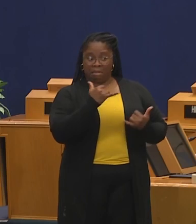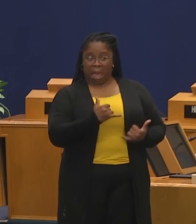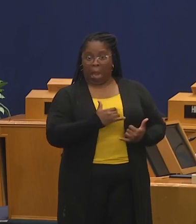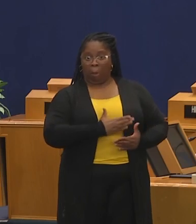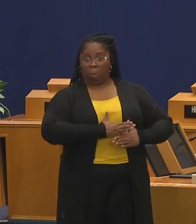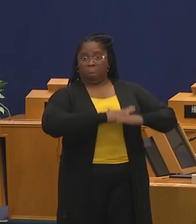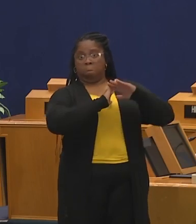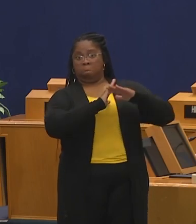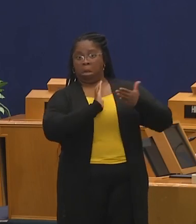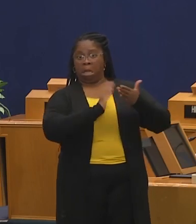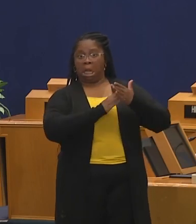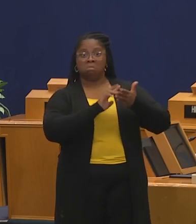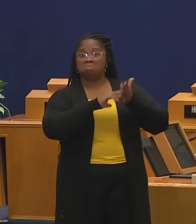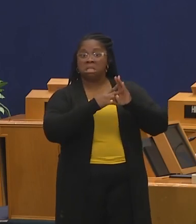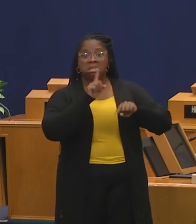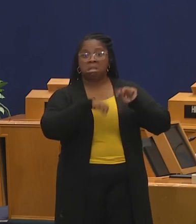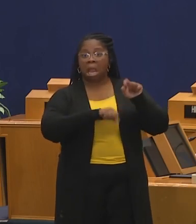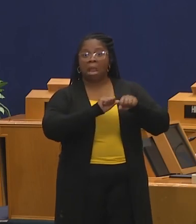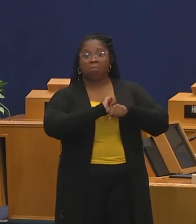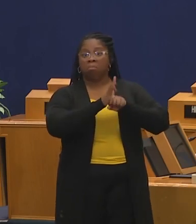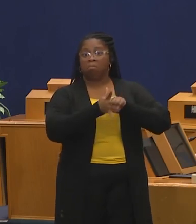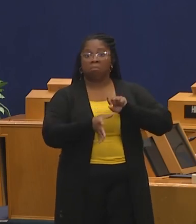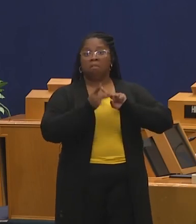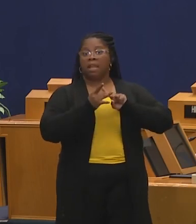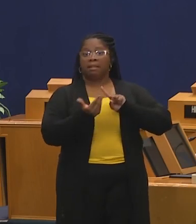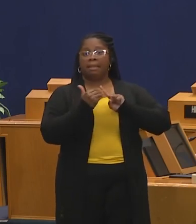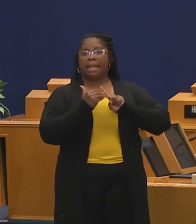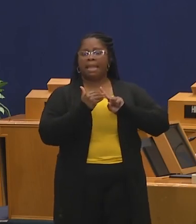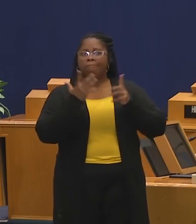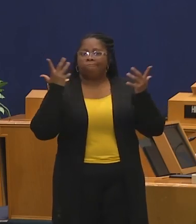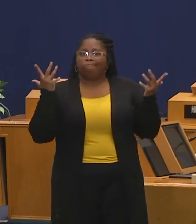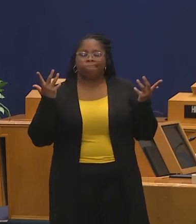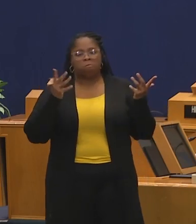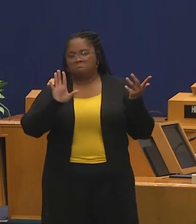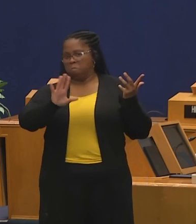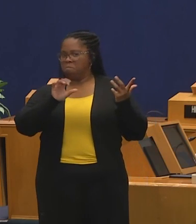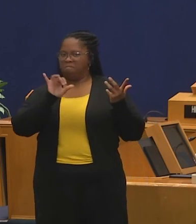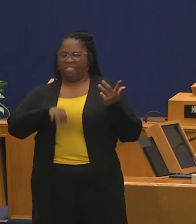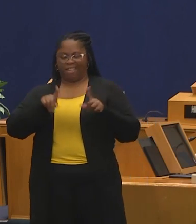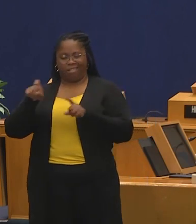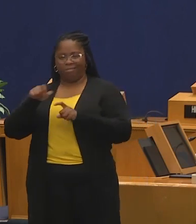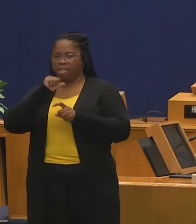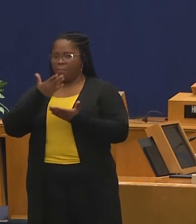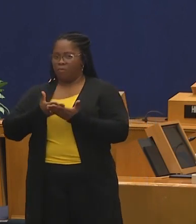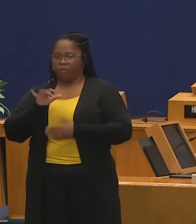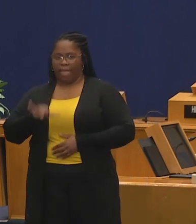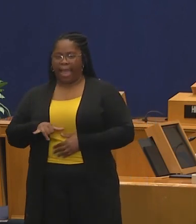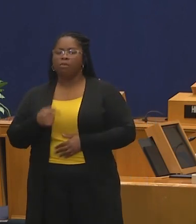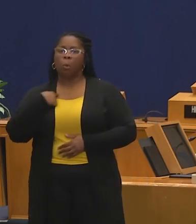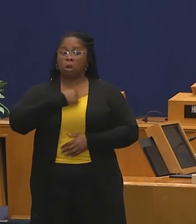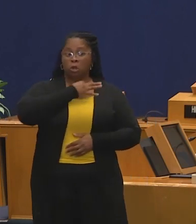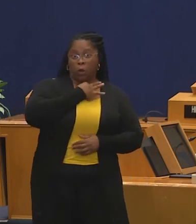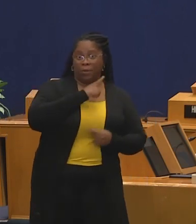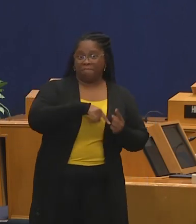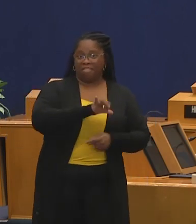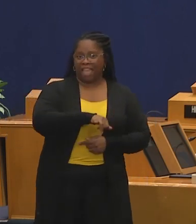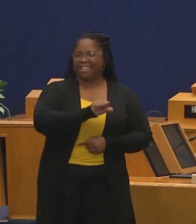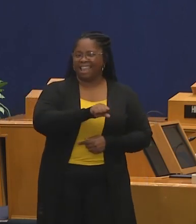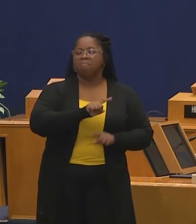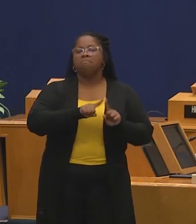that they are based on other studies of other viruses and other coronaviruses, but that will be a separate